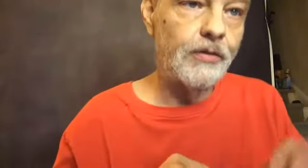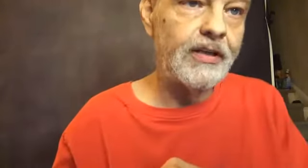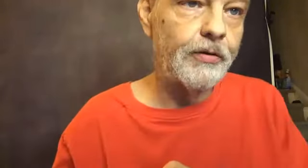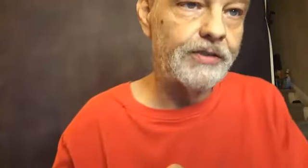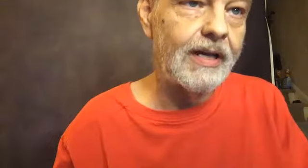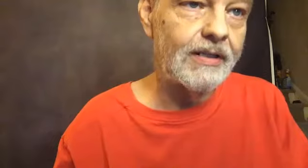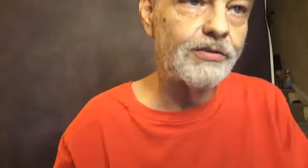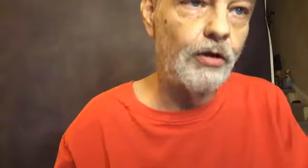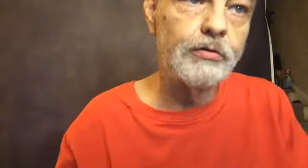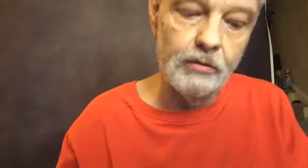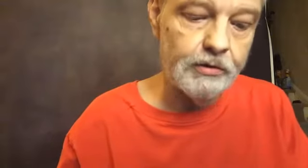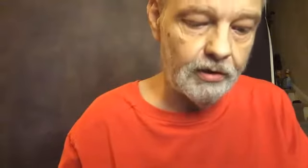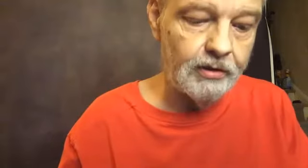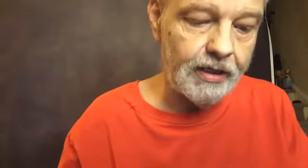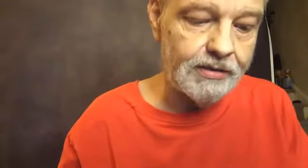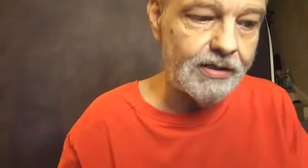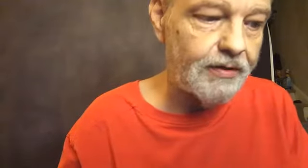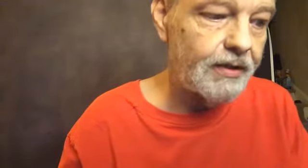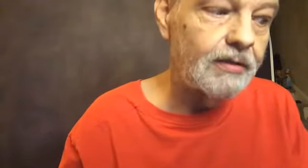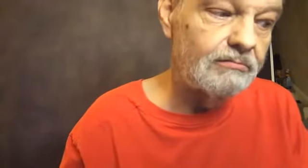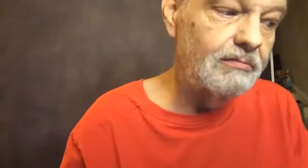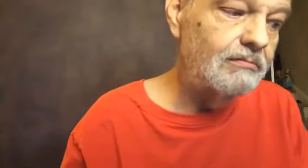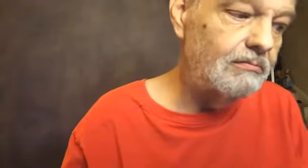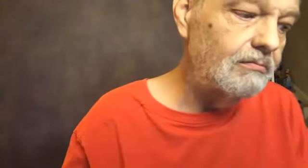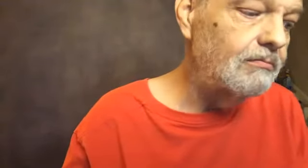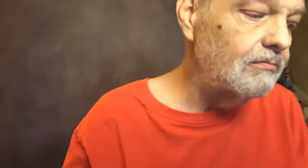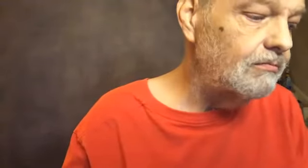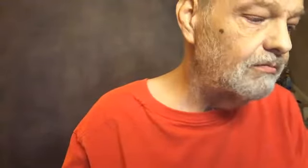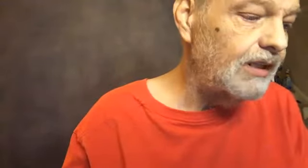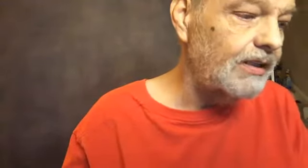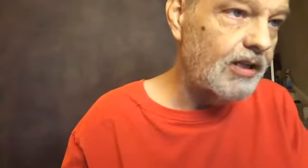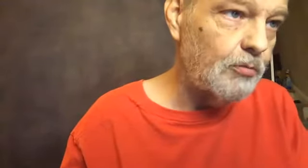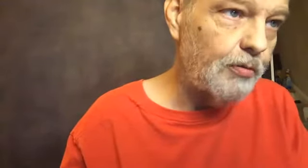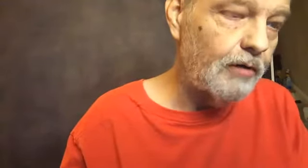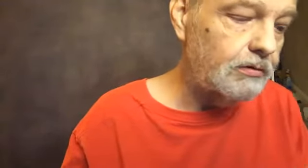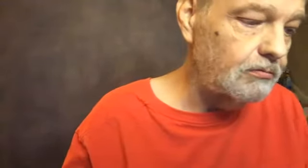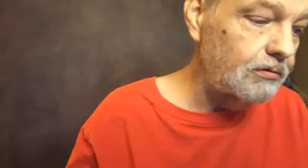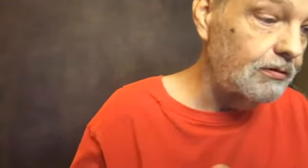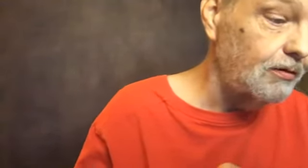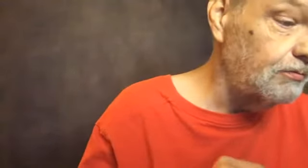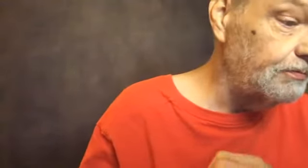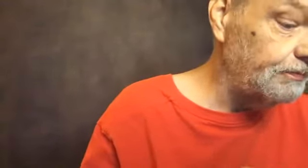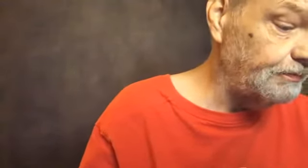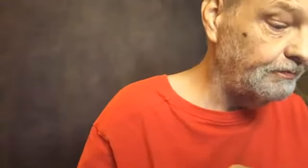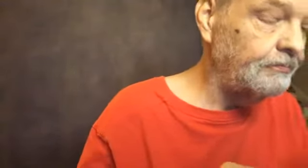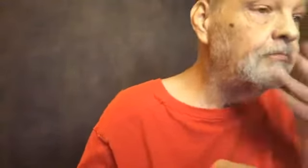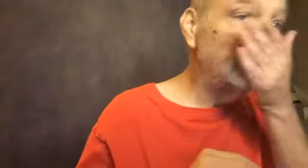that person catches all those numbers, catches everything. It doesn't come up often.